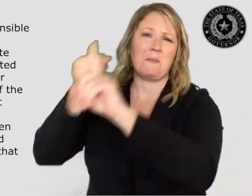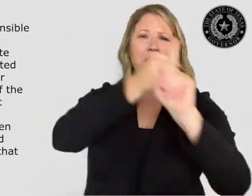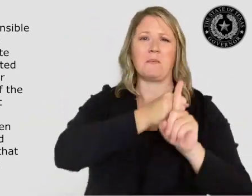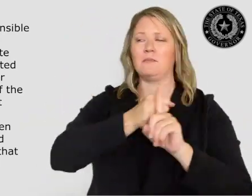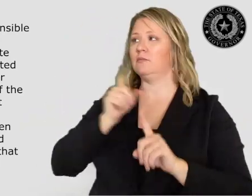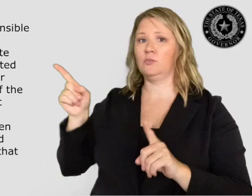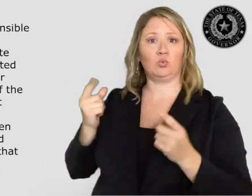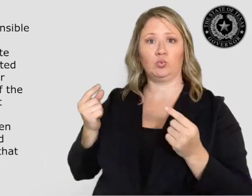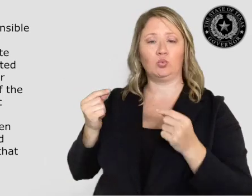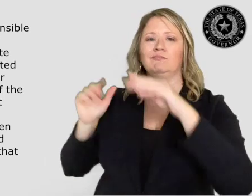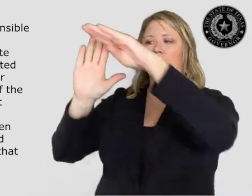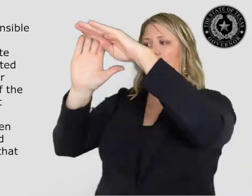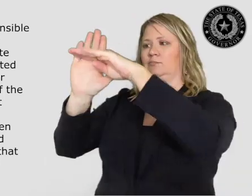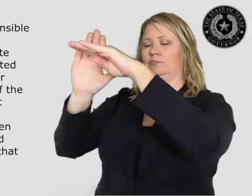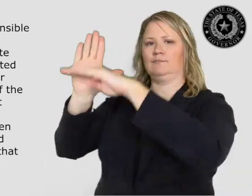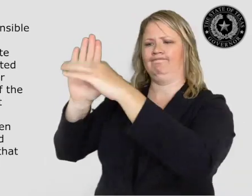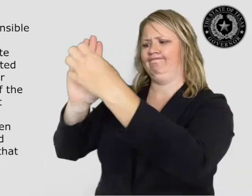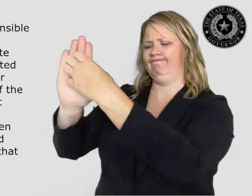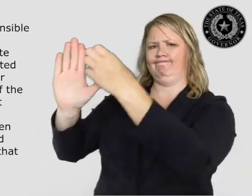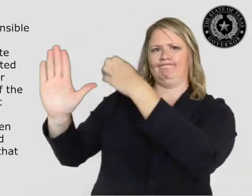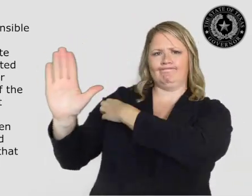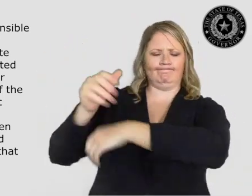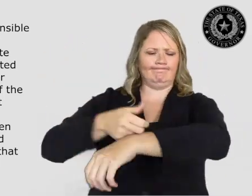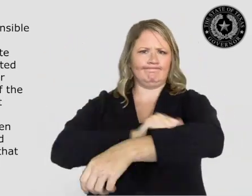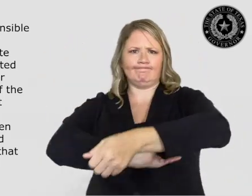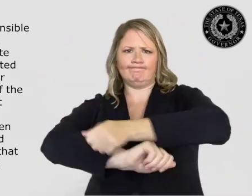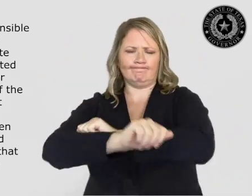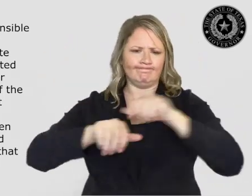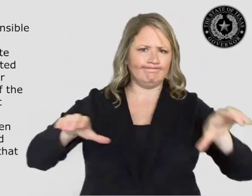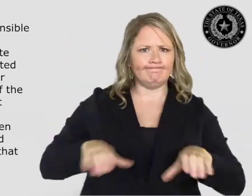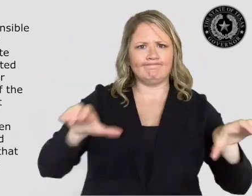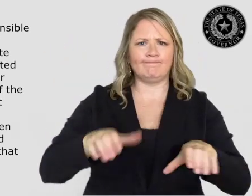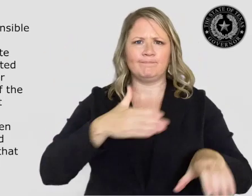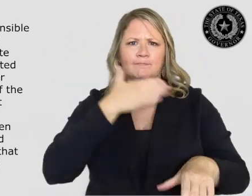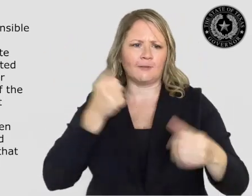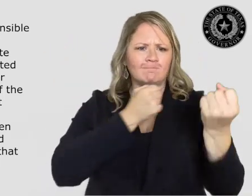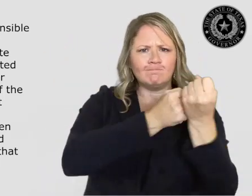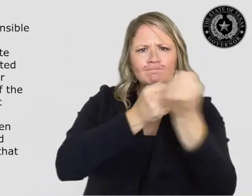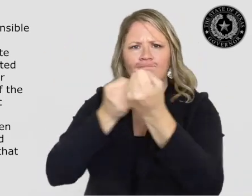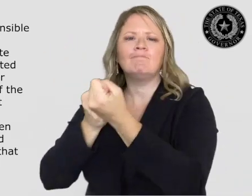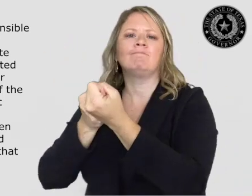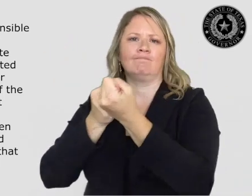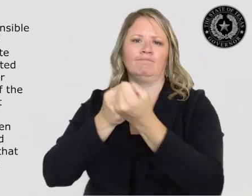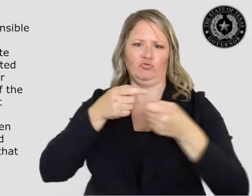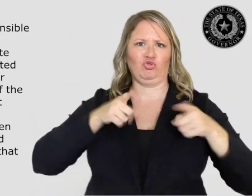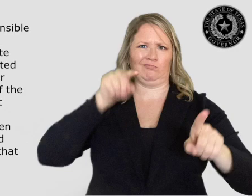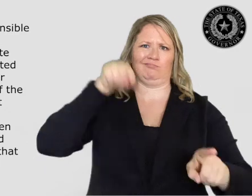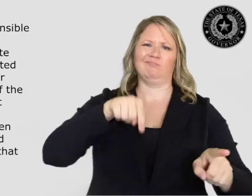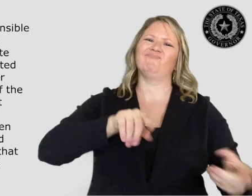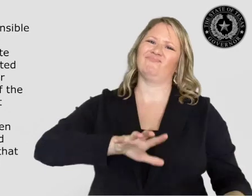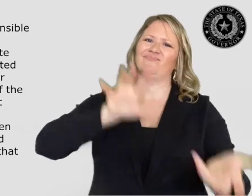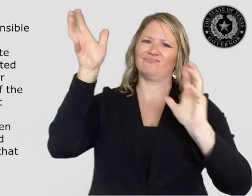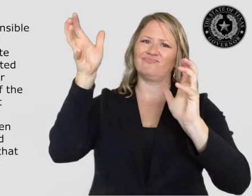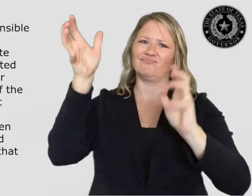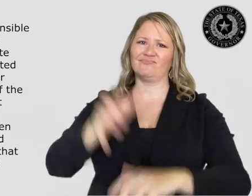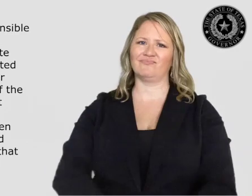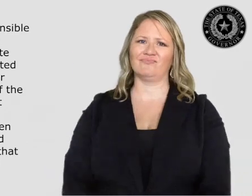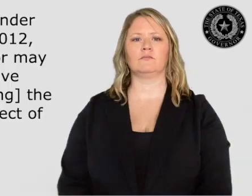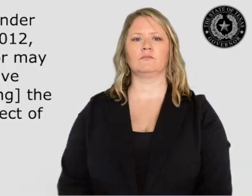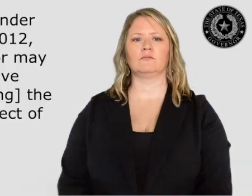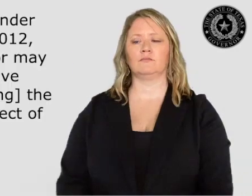418.011 of the Texas Government Code, and the legislature has given the governor broad authority to fulfill that responsibility,